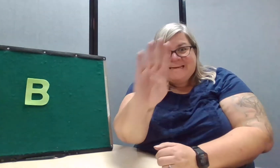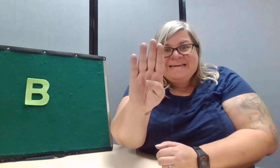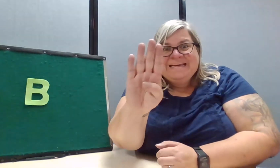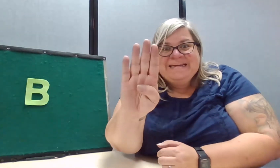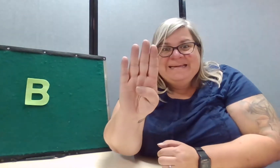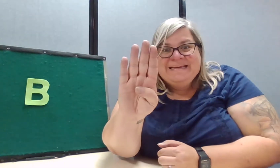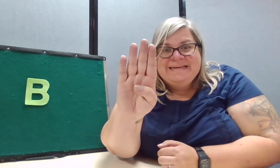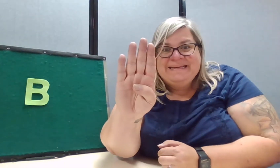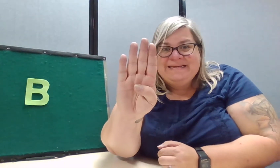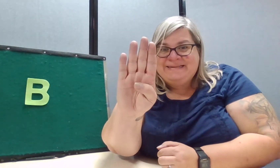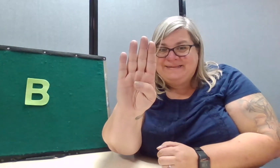B.